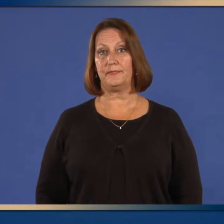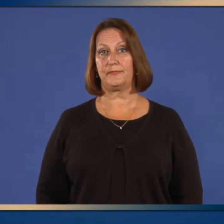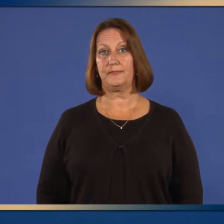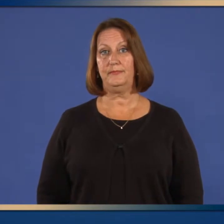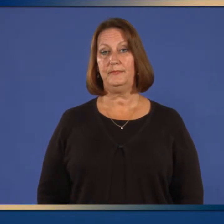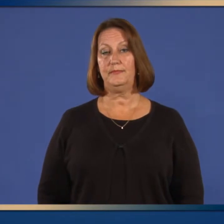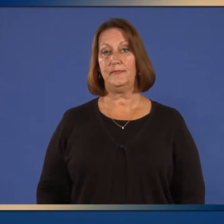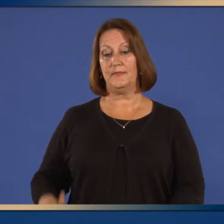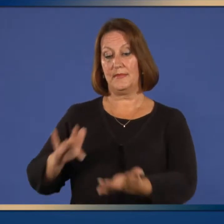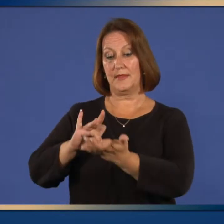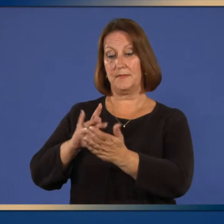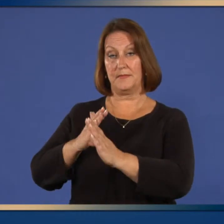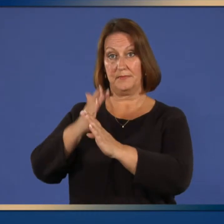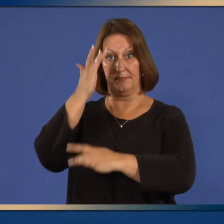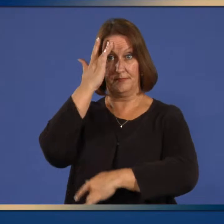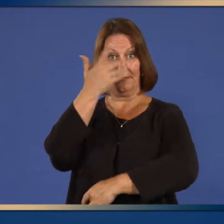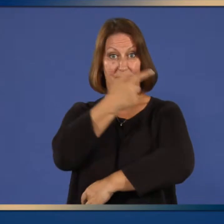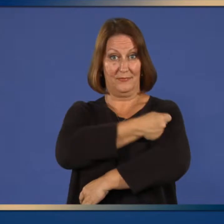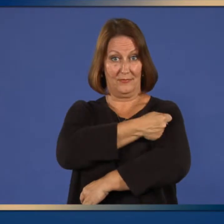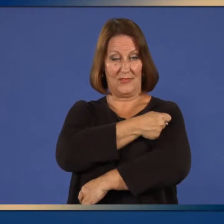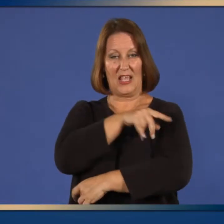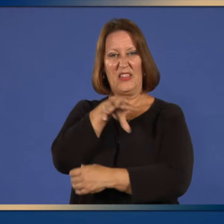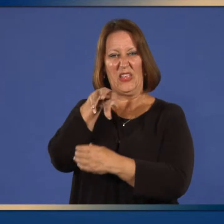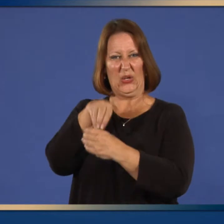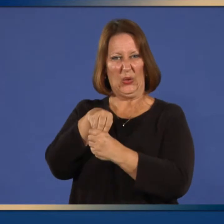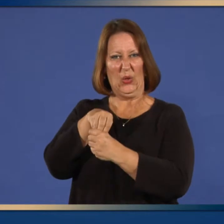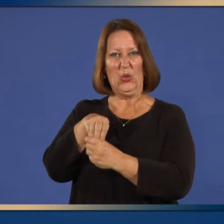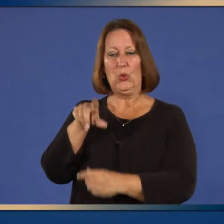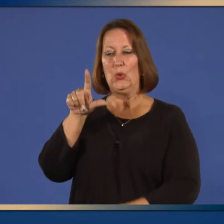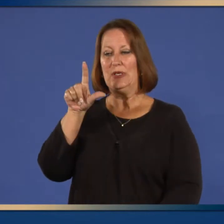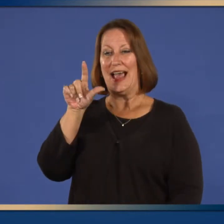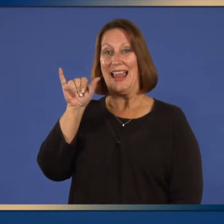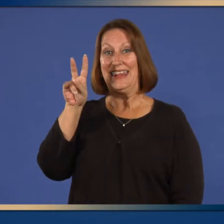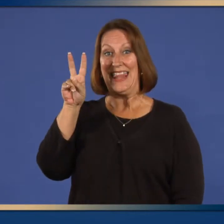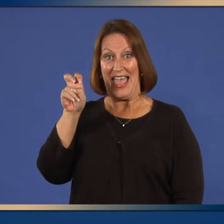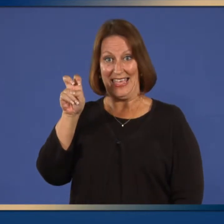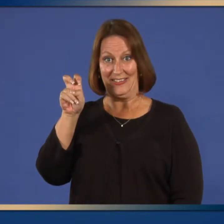Live virus vaccines, such as MMR,